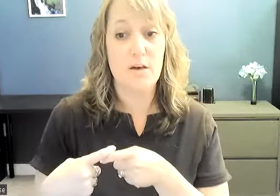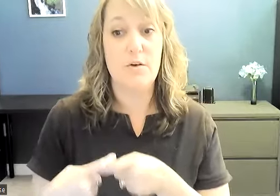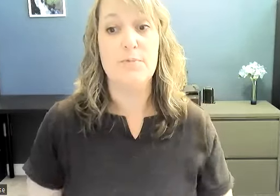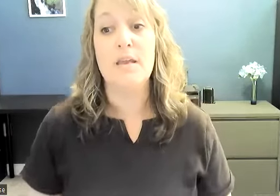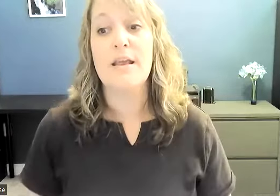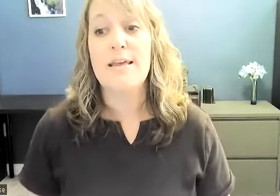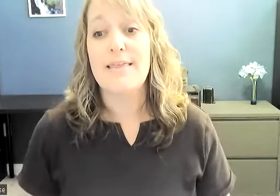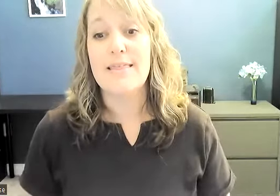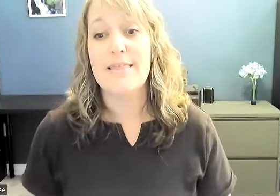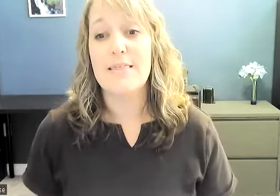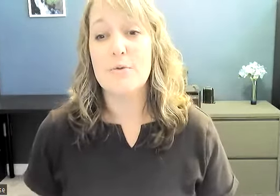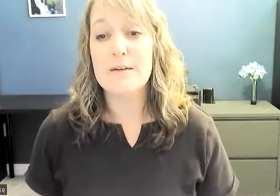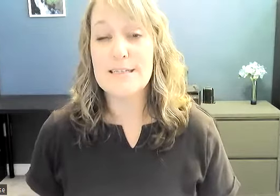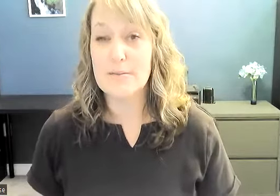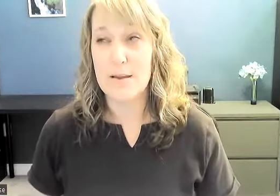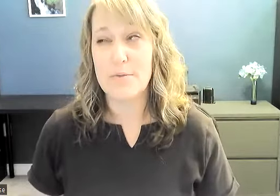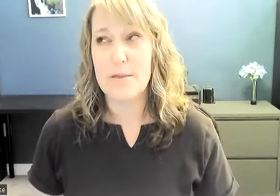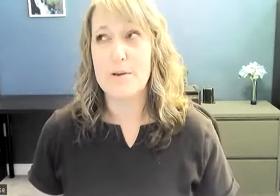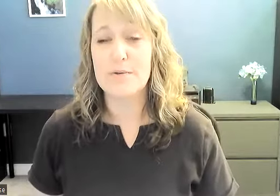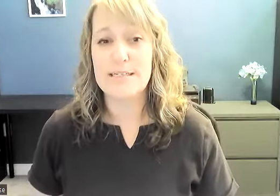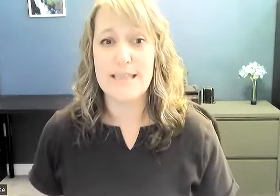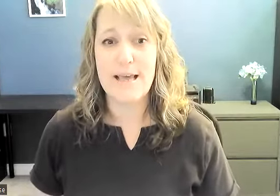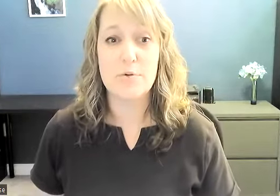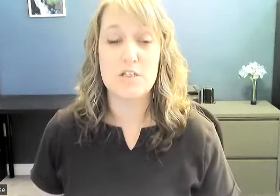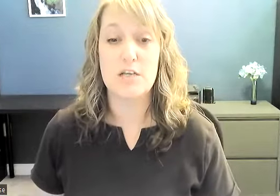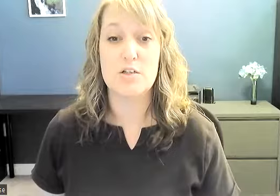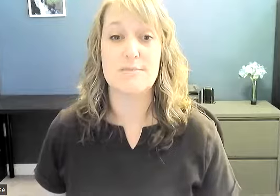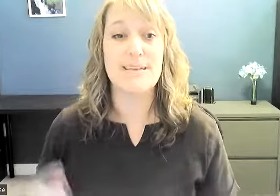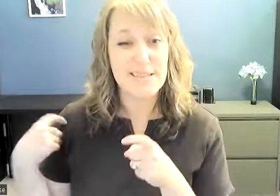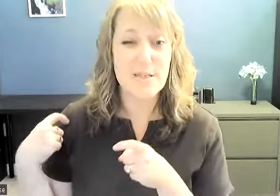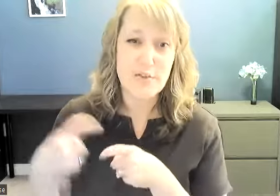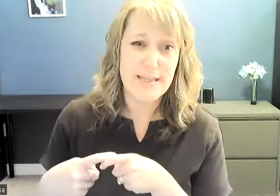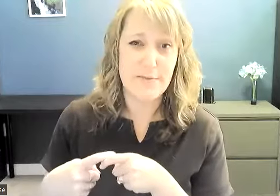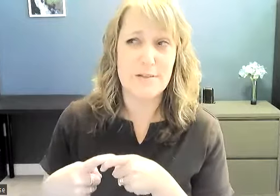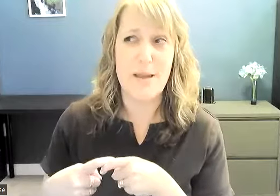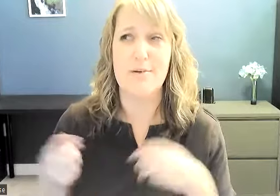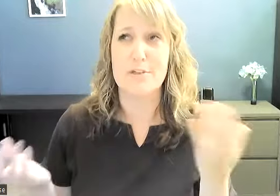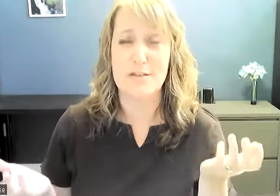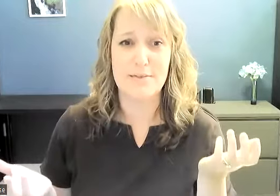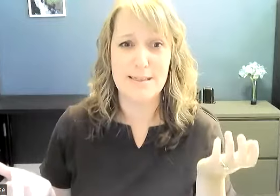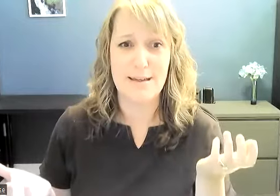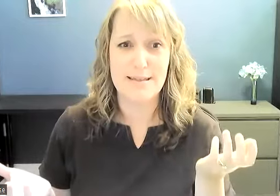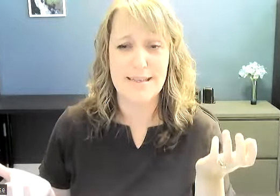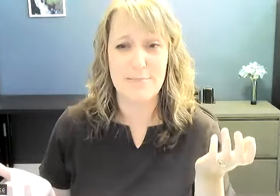Mexico. The reason, I think one of the big reasons that one changed is because it's also the sign for Spain, which is obviously not the same